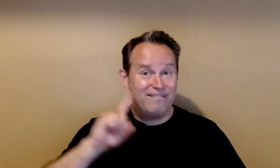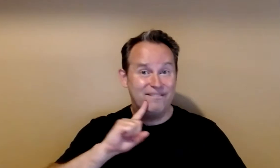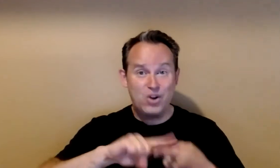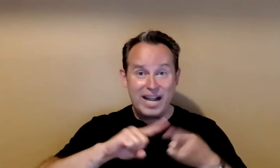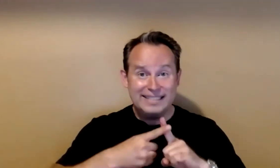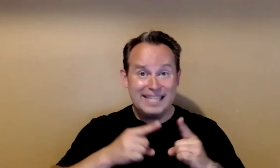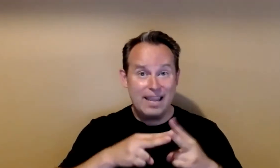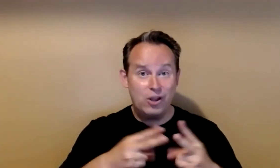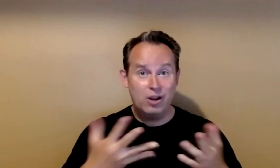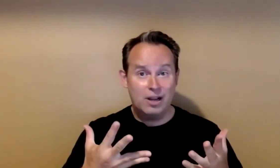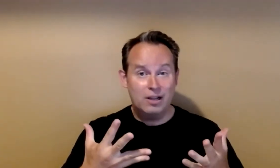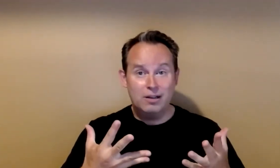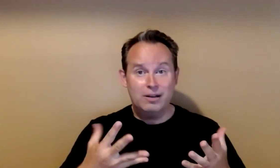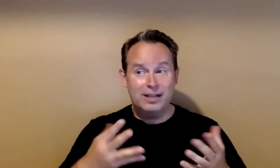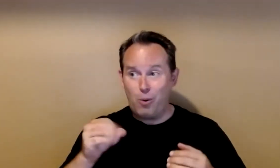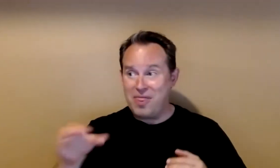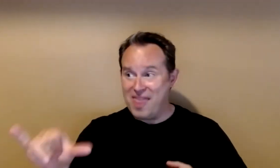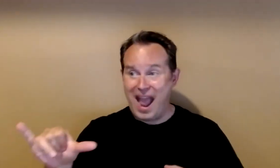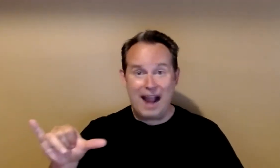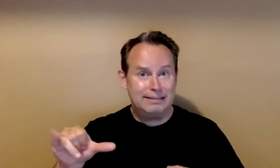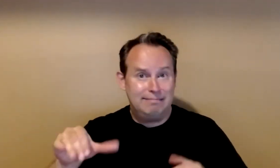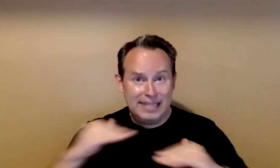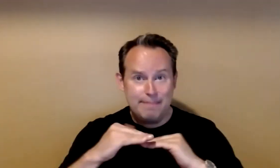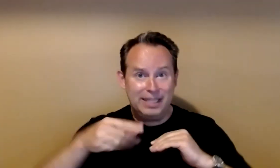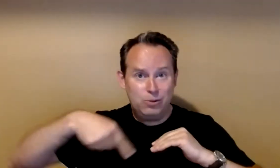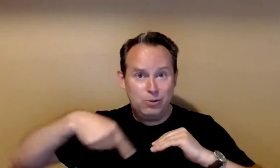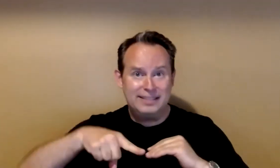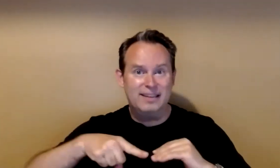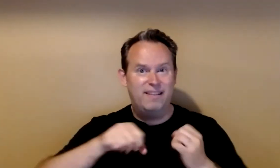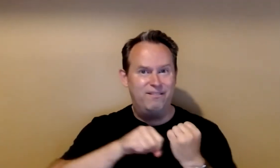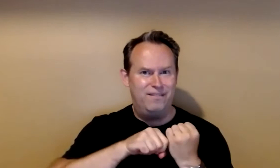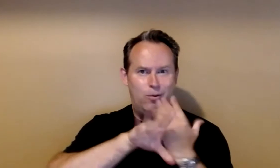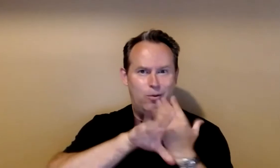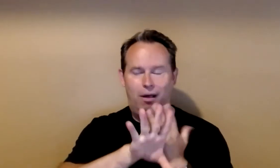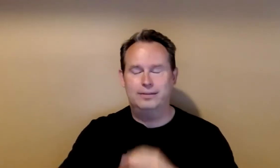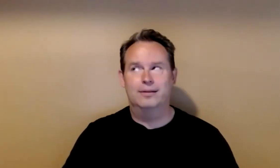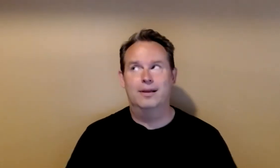her. I couldn't see my deaf friends either, so that limited us to video calls.